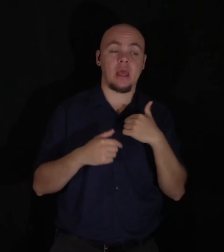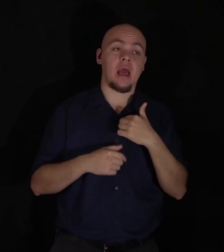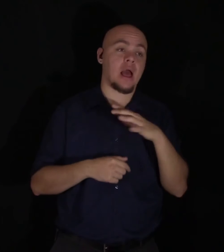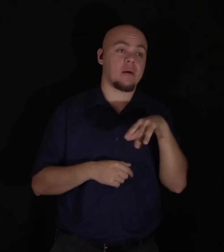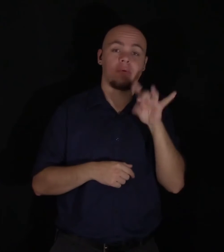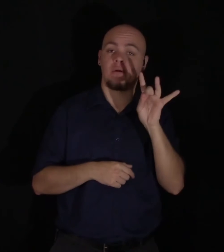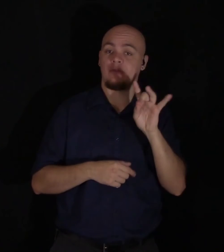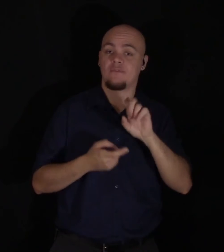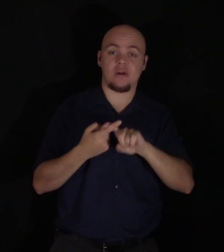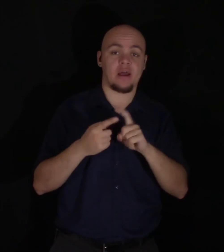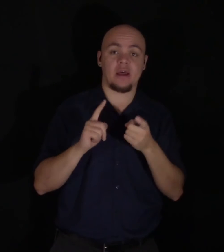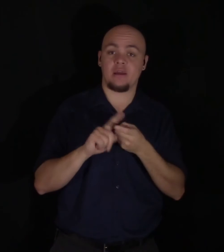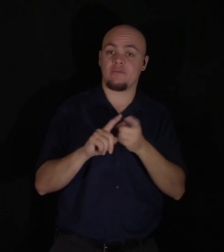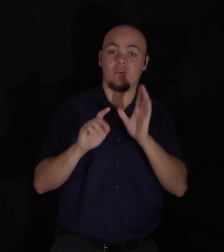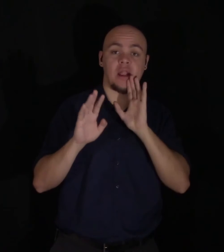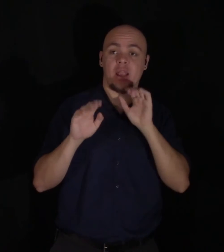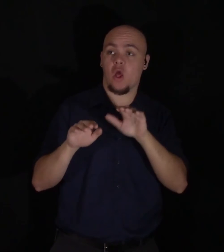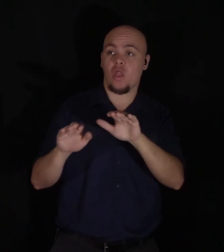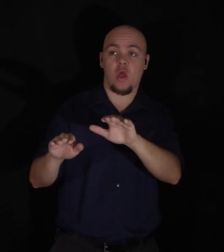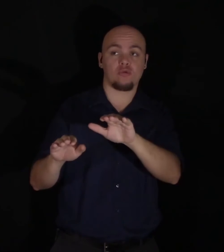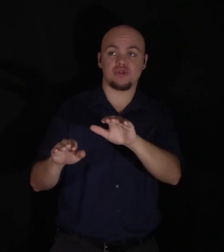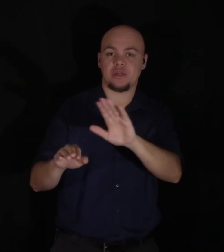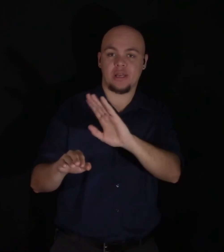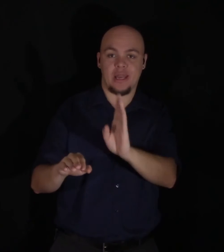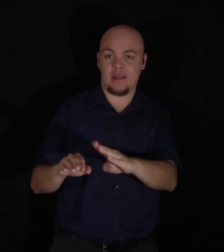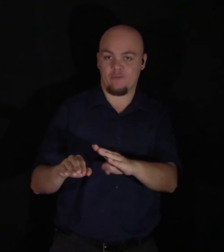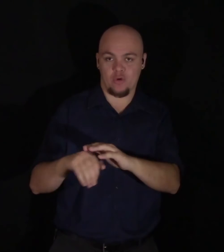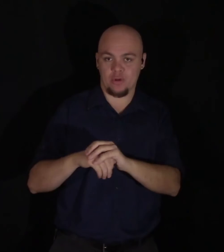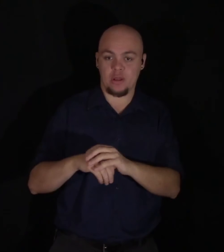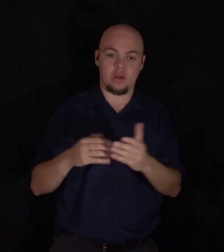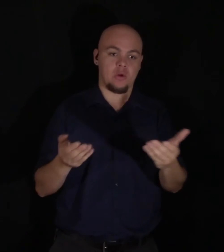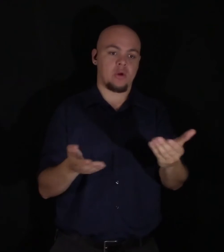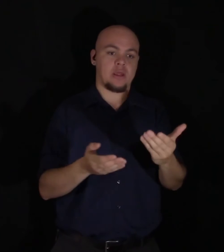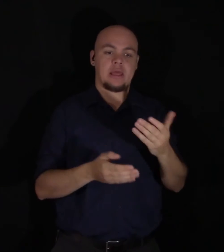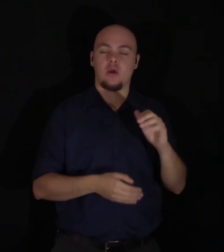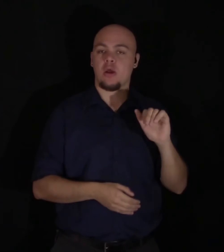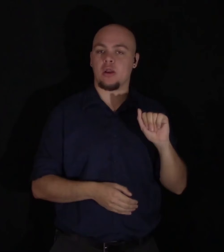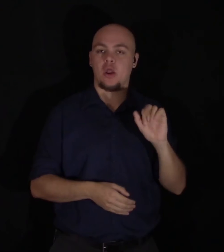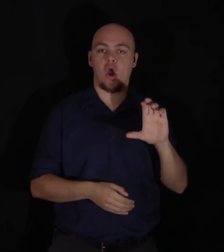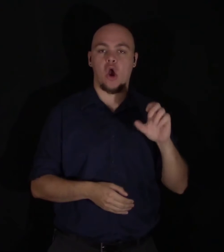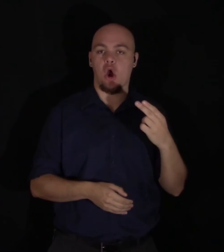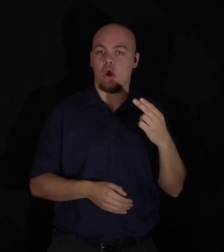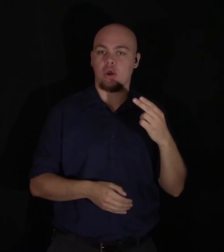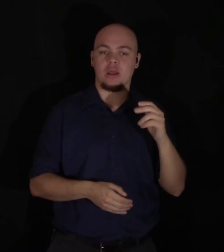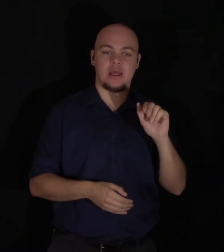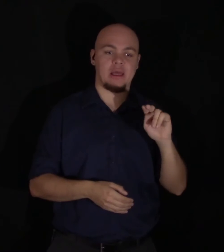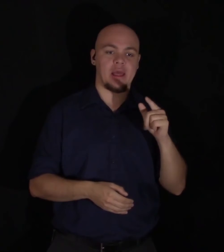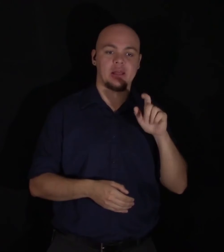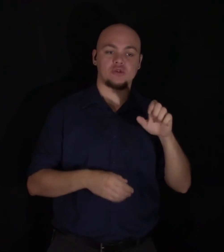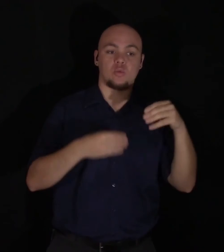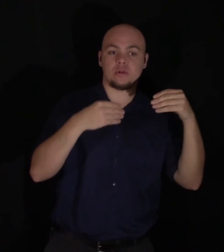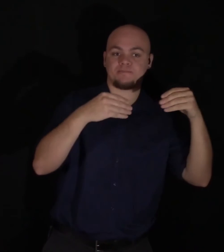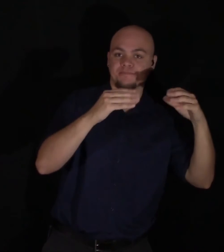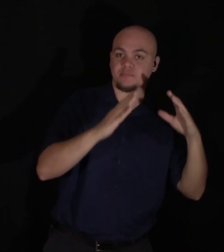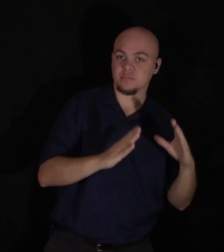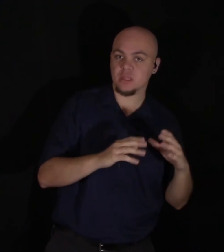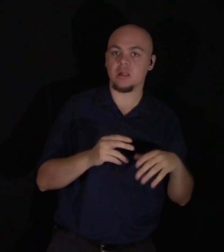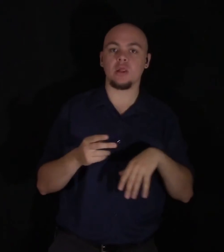on the wide ocean, nor even here in Archangel, among merchants and seamen. Yet